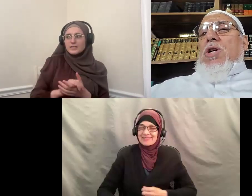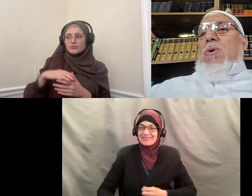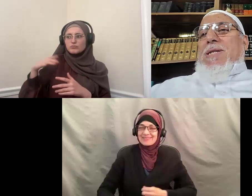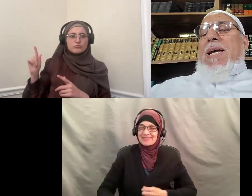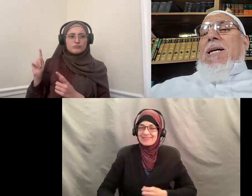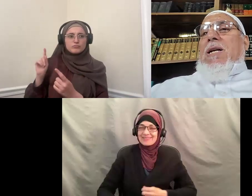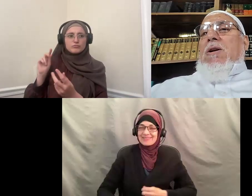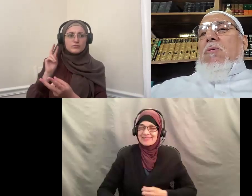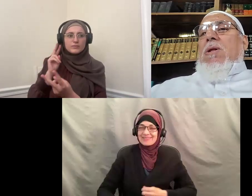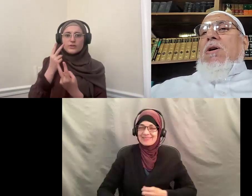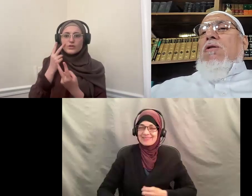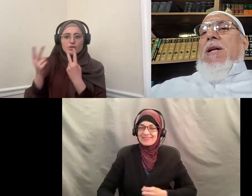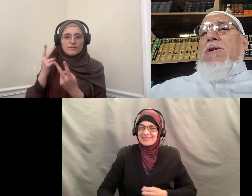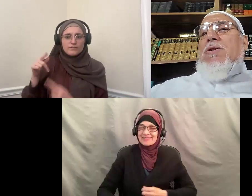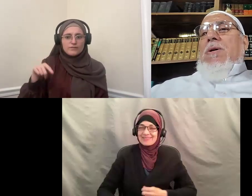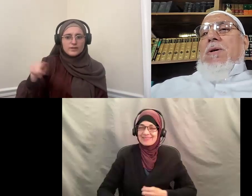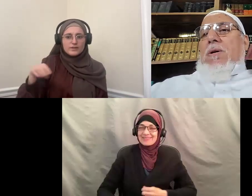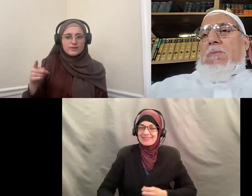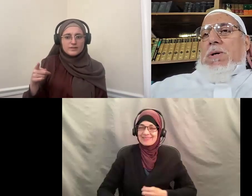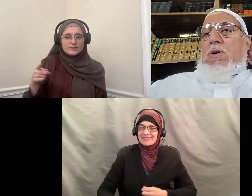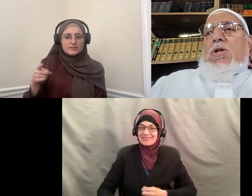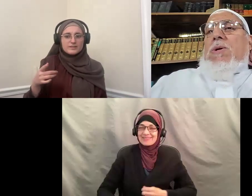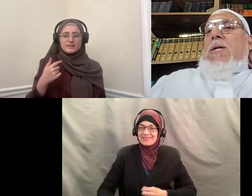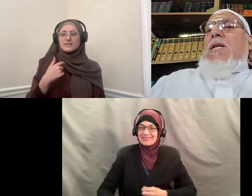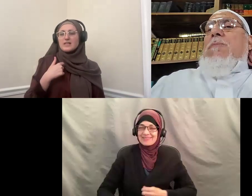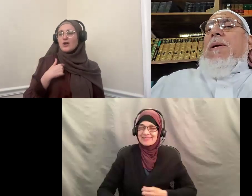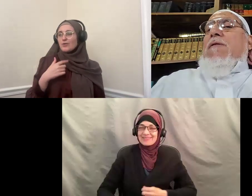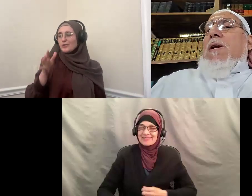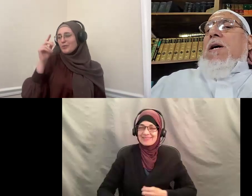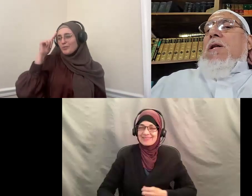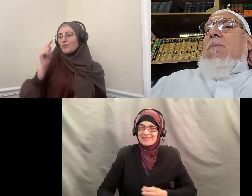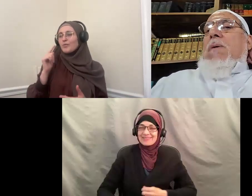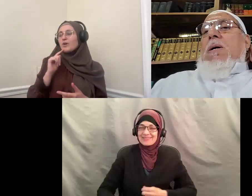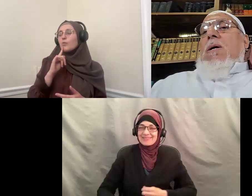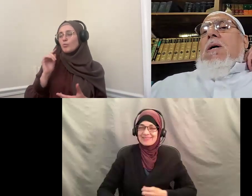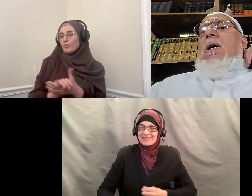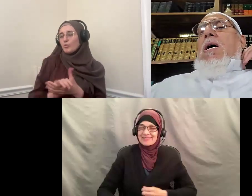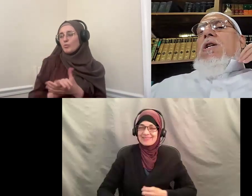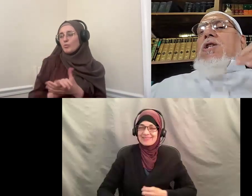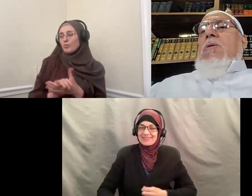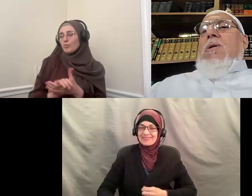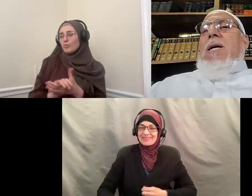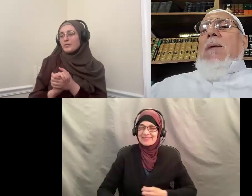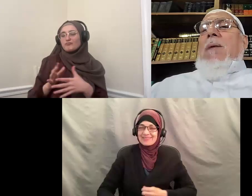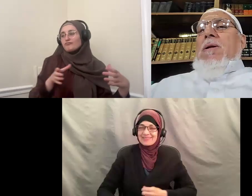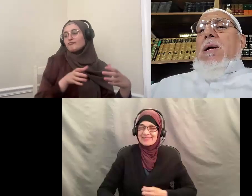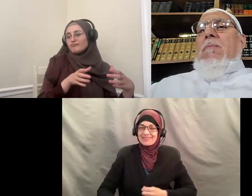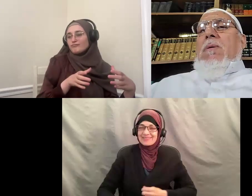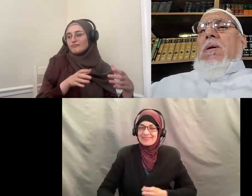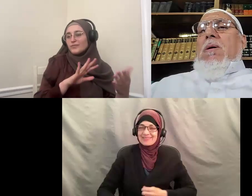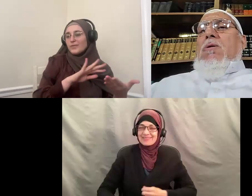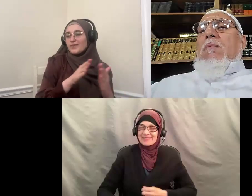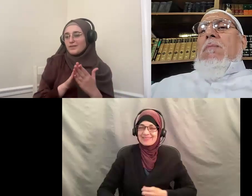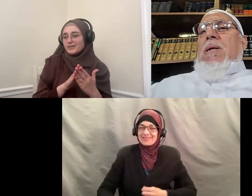So she was taken with the whole village because she was a disbeliever like them, and she was helping